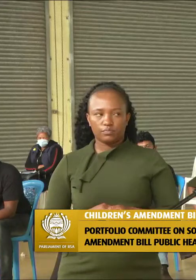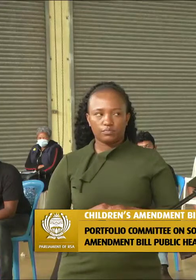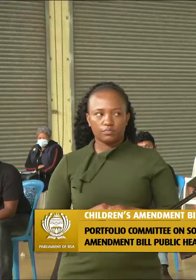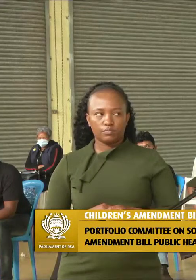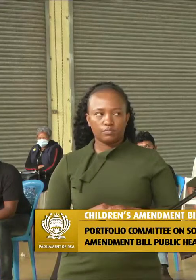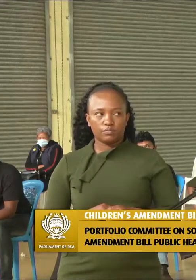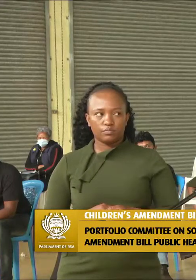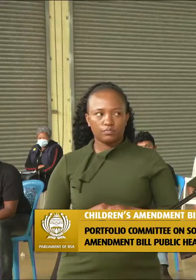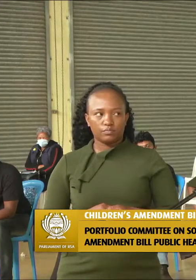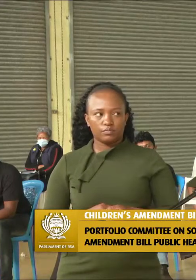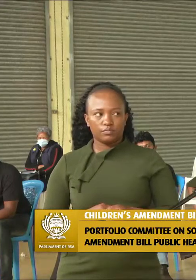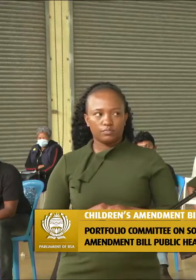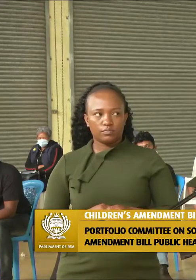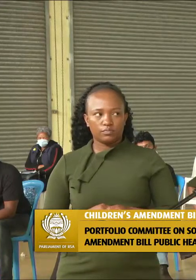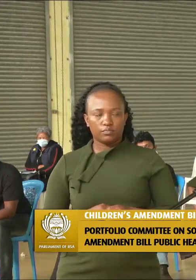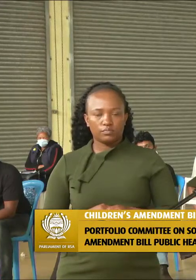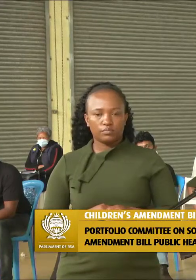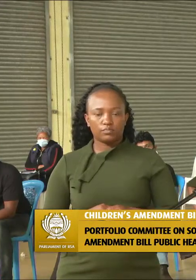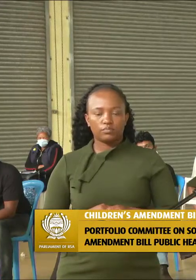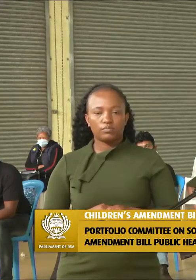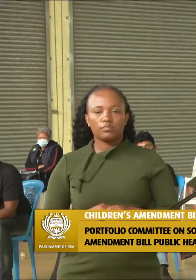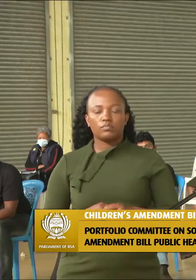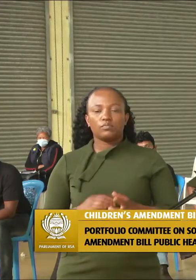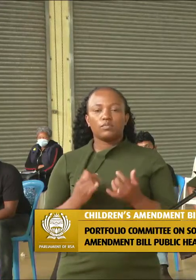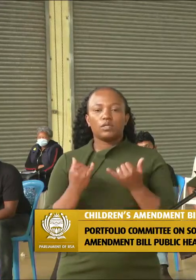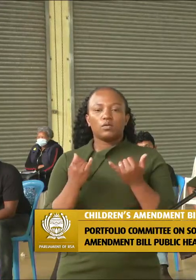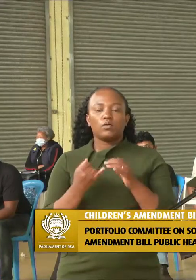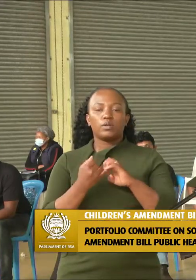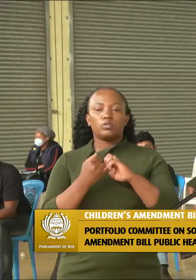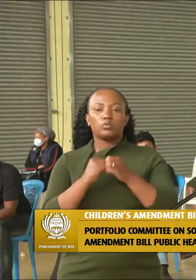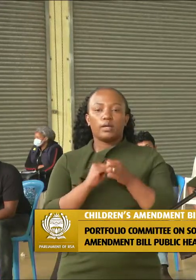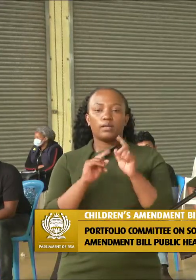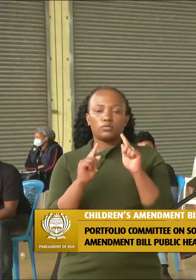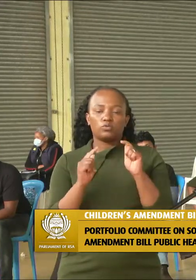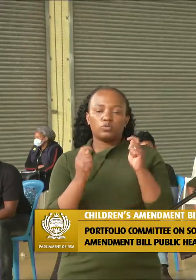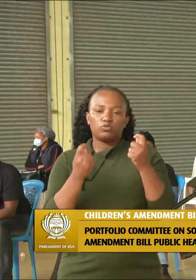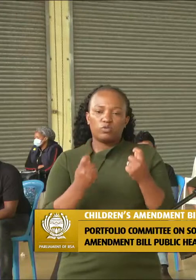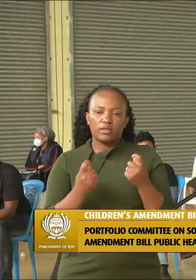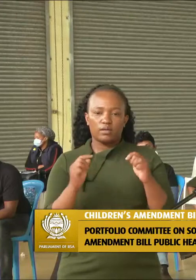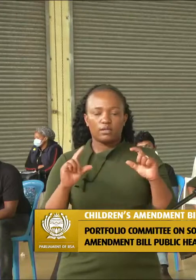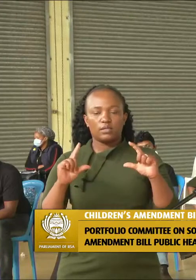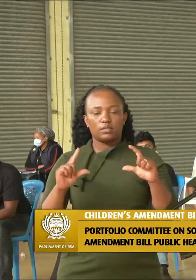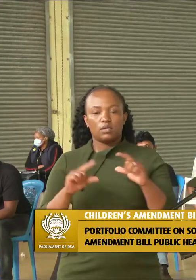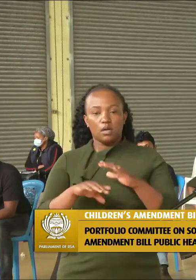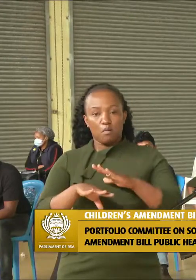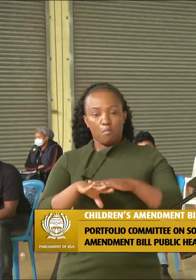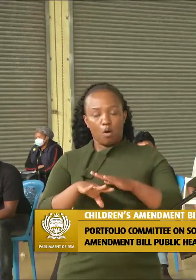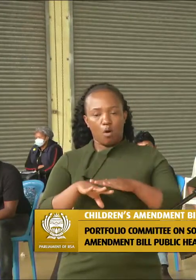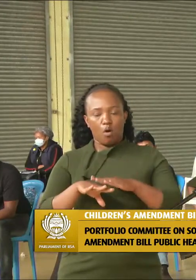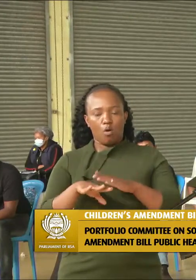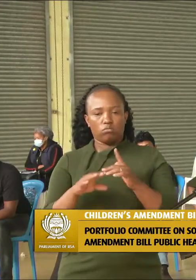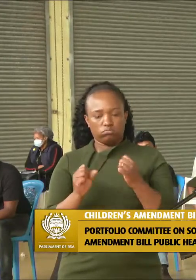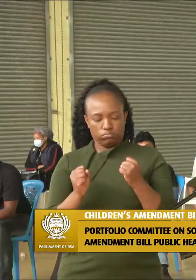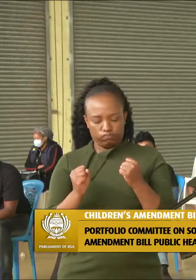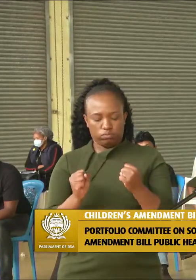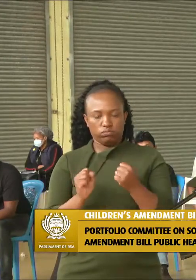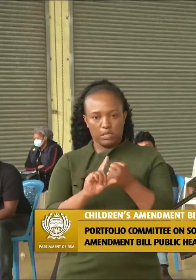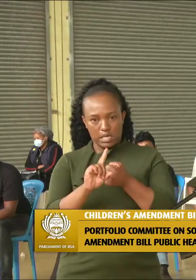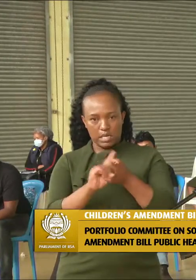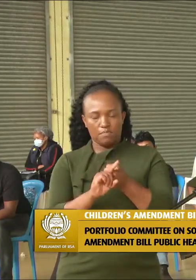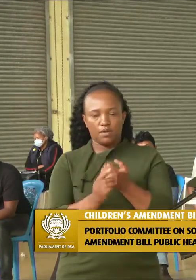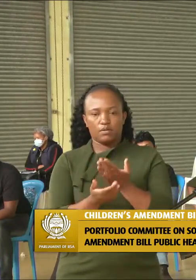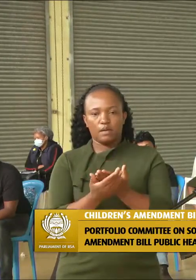Children's Amendment Bill, we are trying to strengthen that particular section to make it more effective. Ngalomthetho sivivinywa